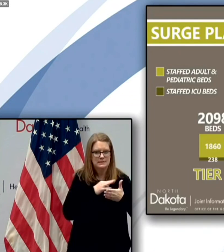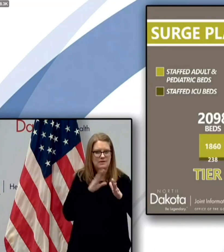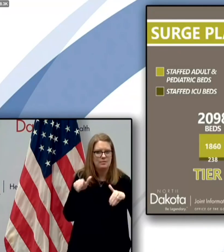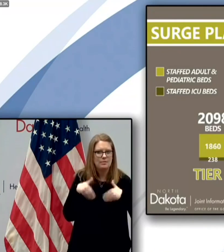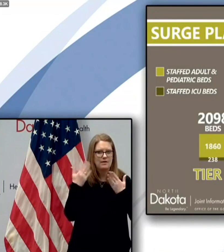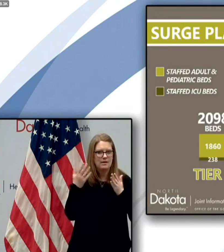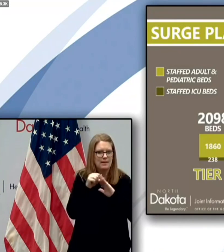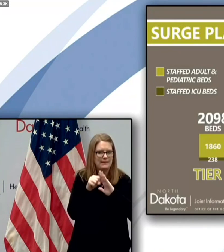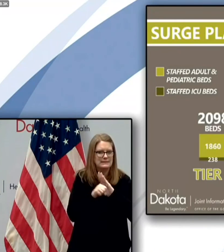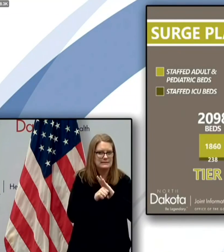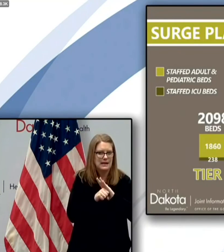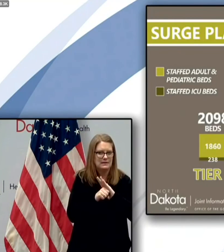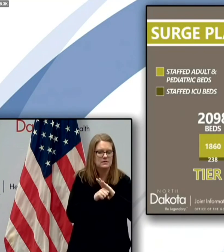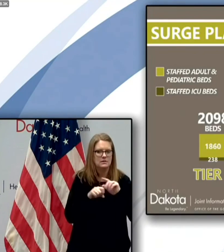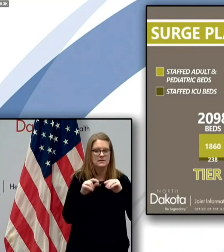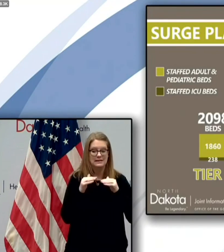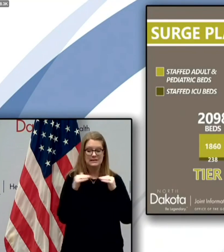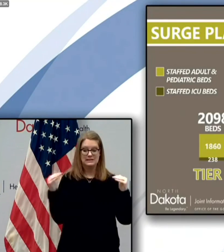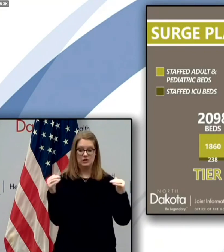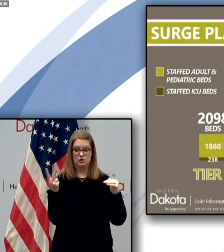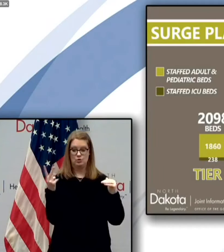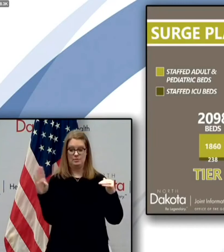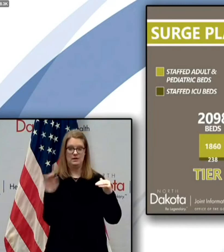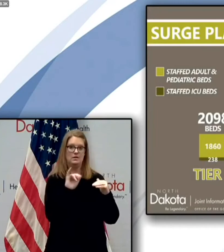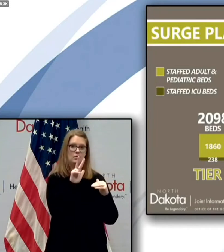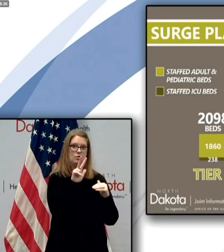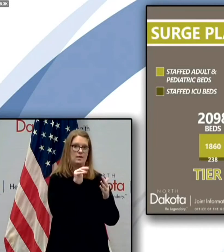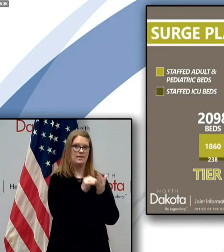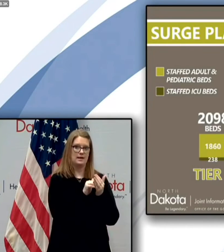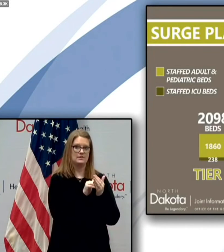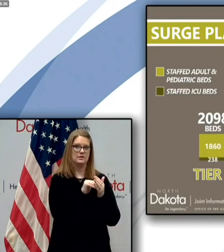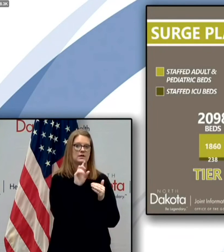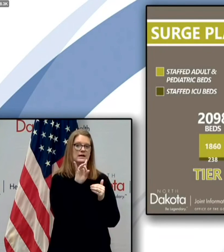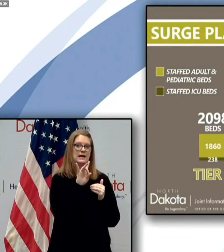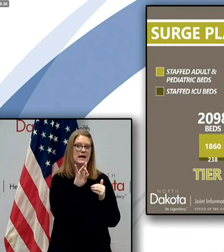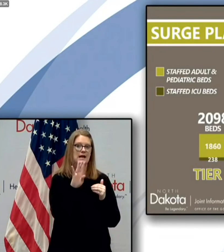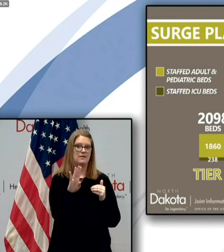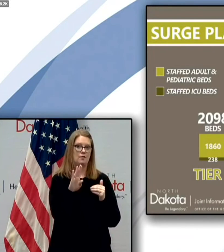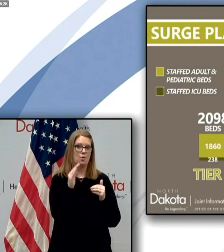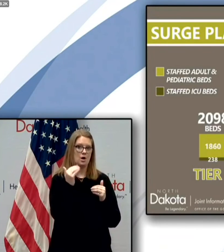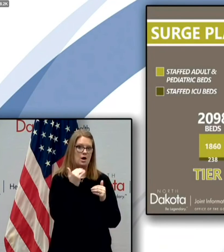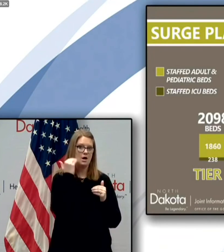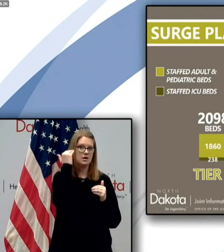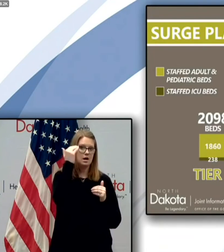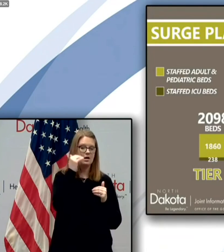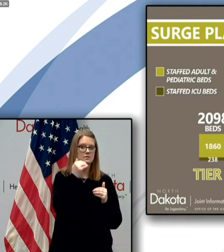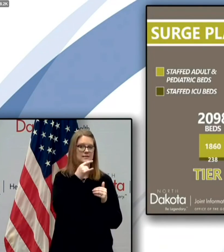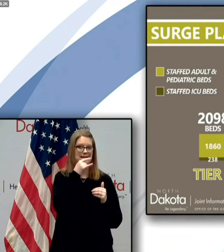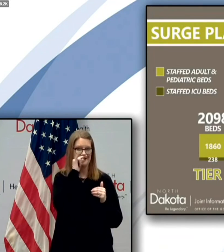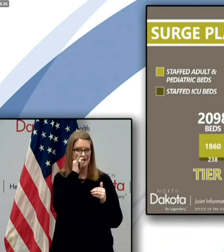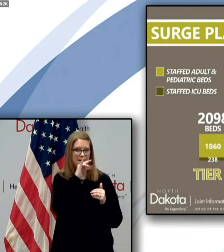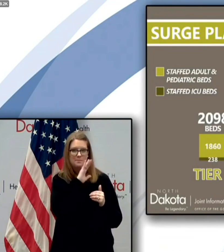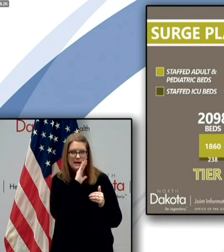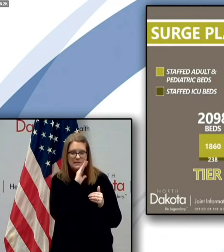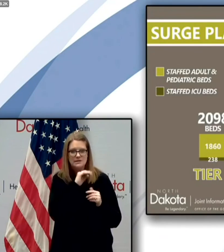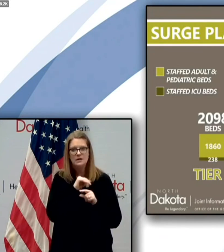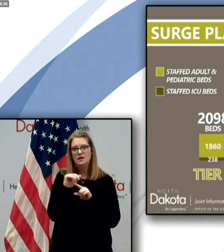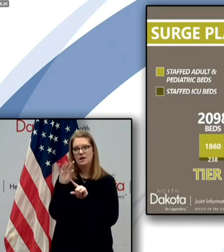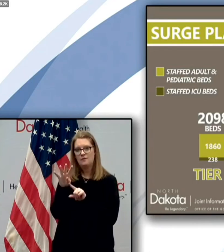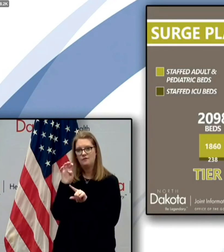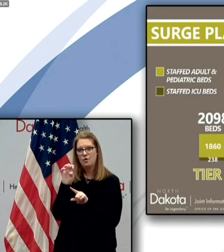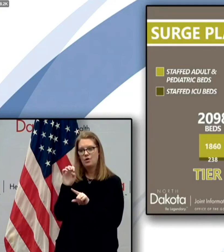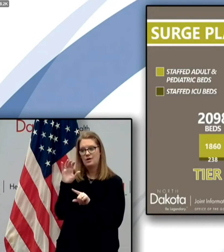state. At Tier 2B, we would have 3,084 adult and ped beds, and